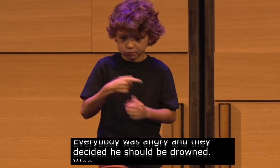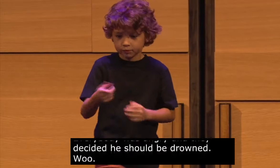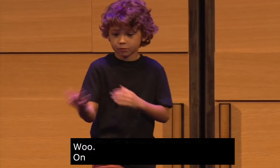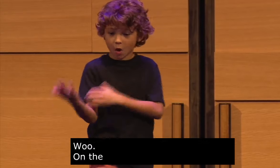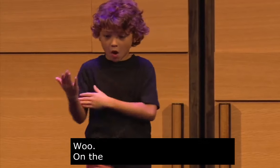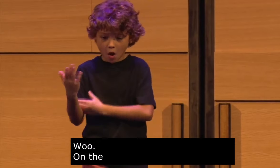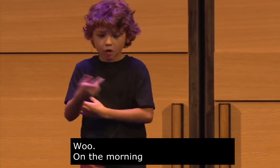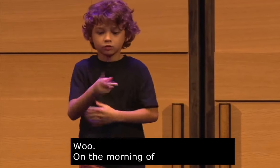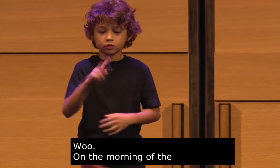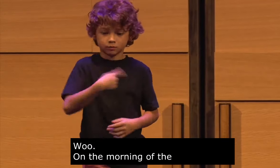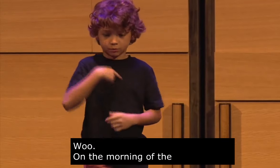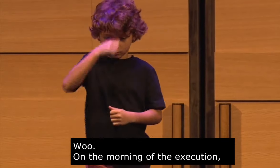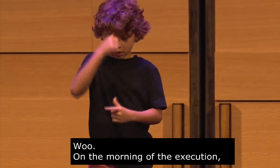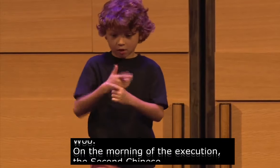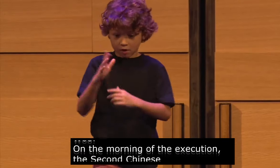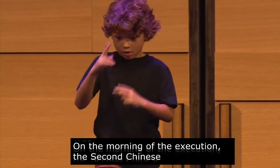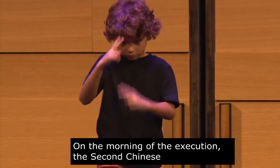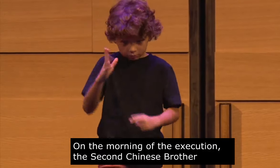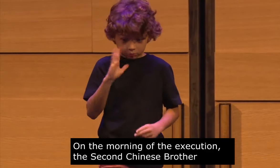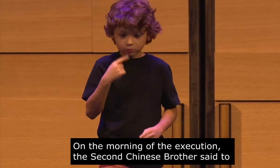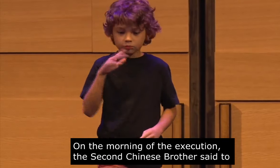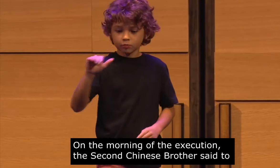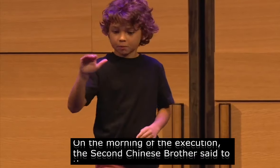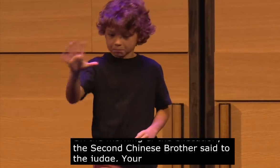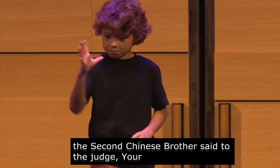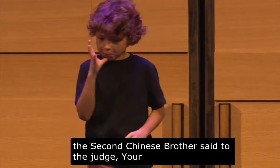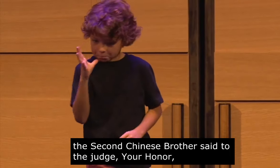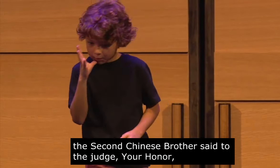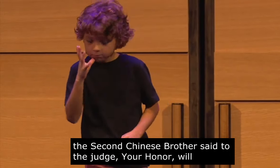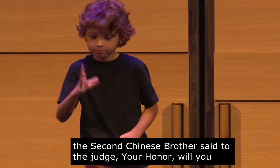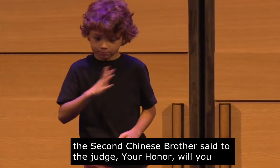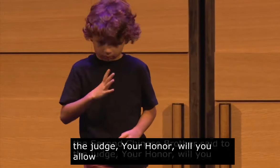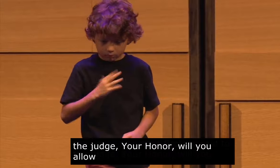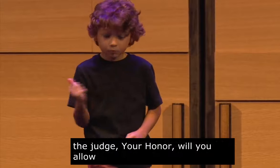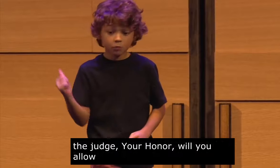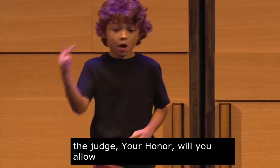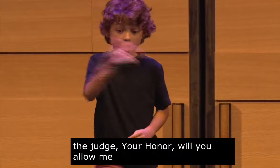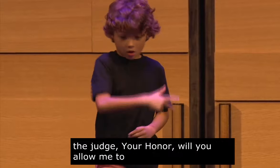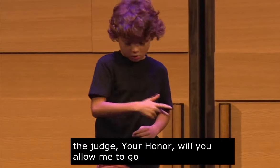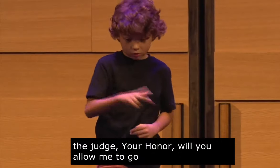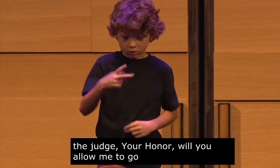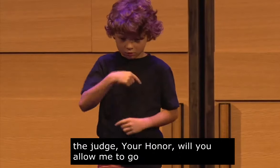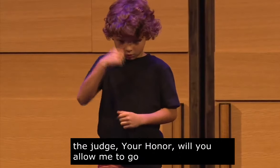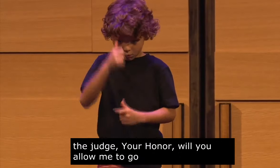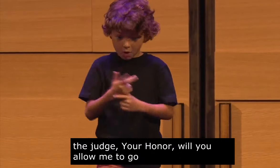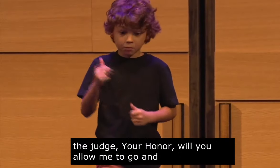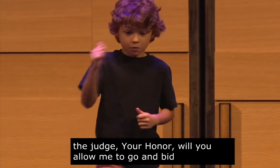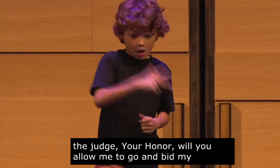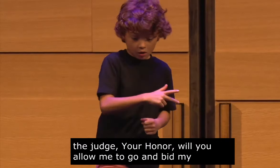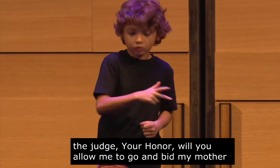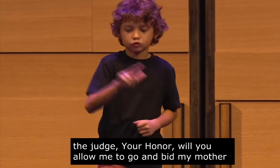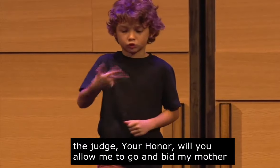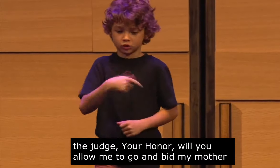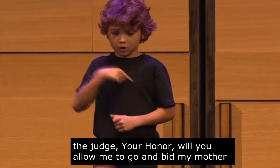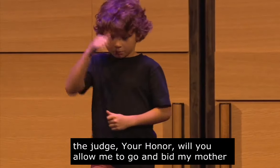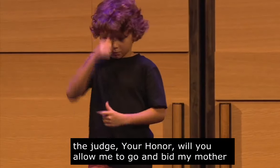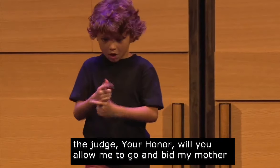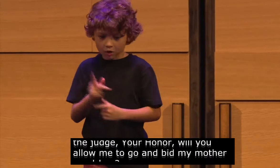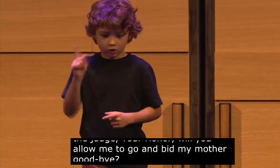On the morning of the execution, the second Chinese brother said to the judge, Your Honor, will you allow me to go and bid my mother goodbye? It's only